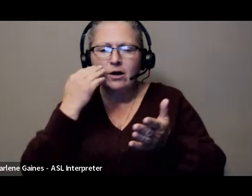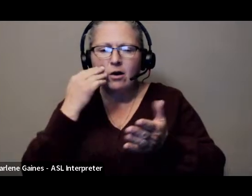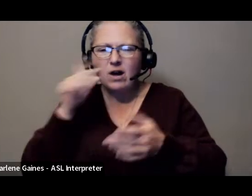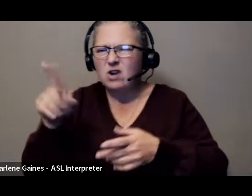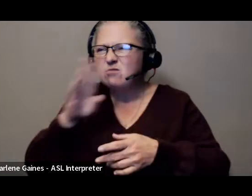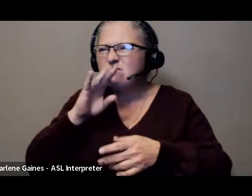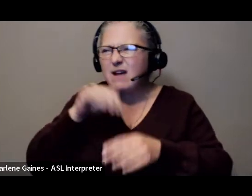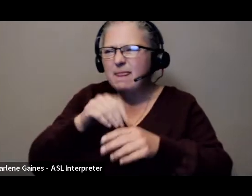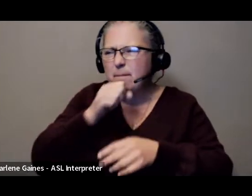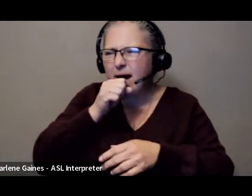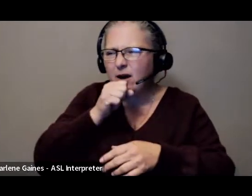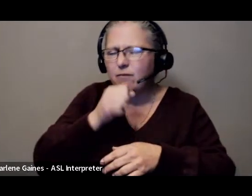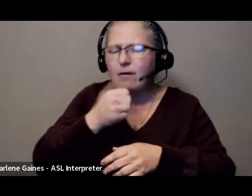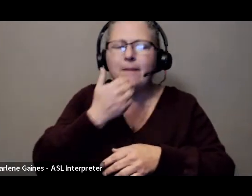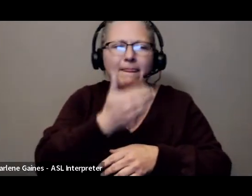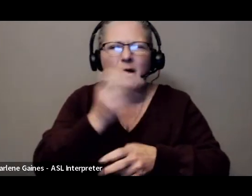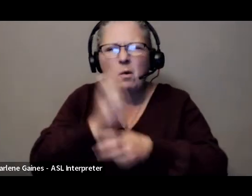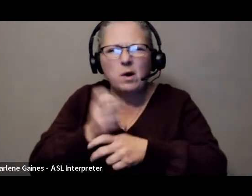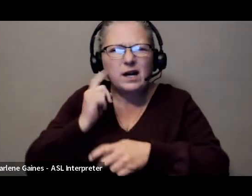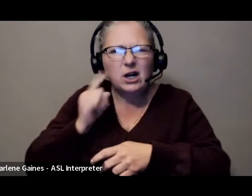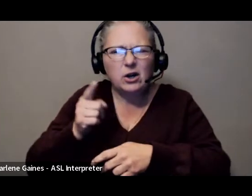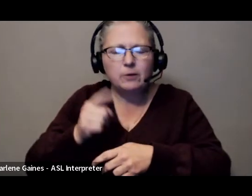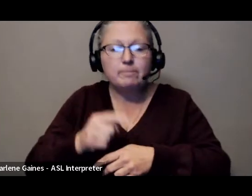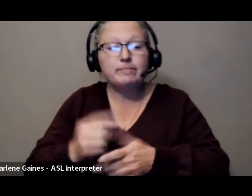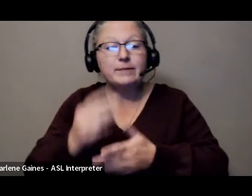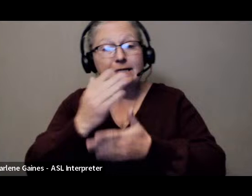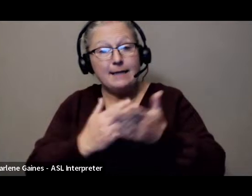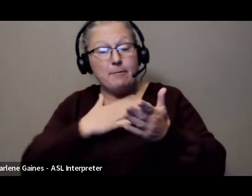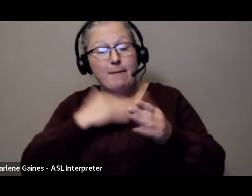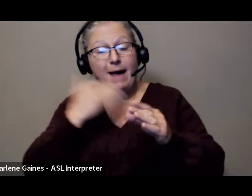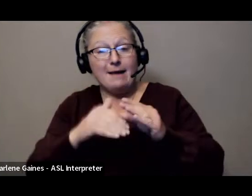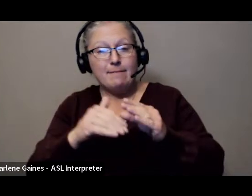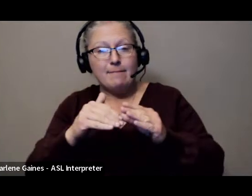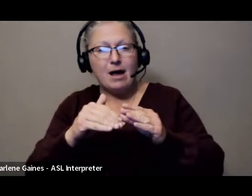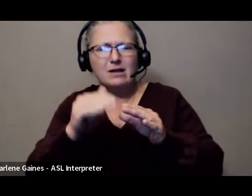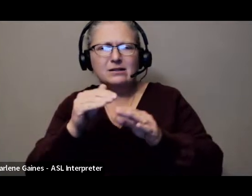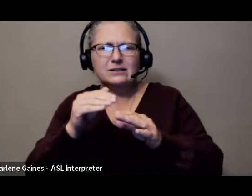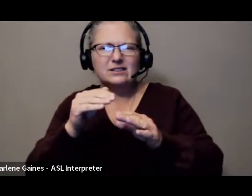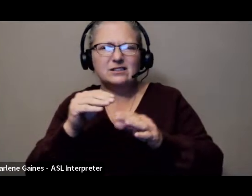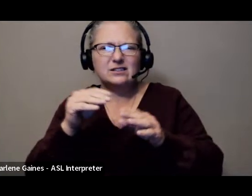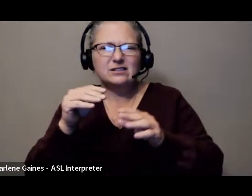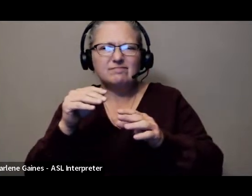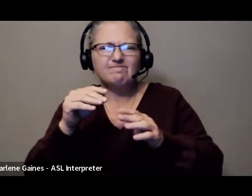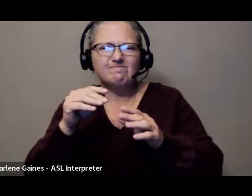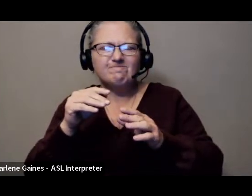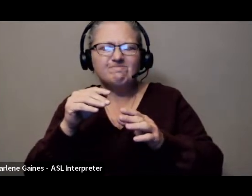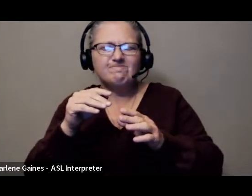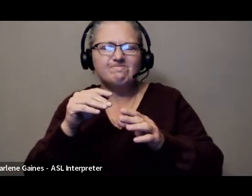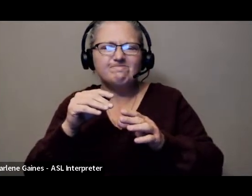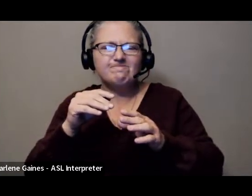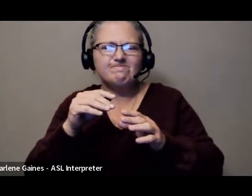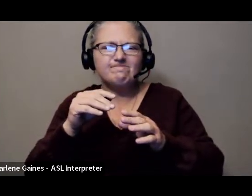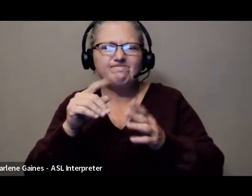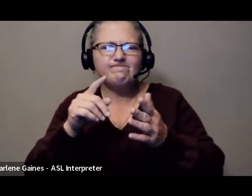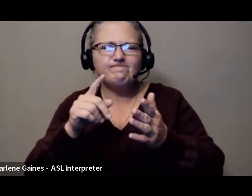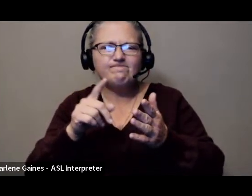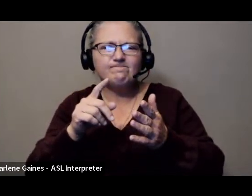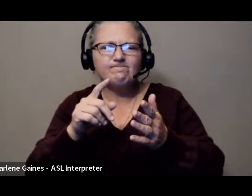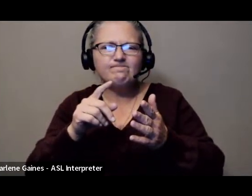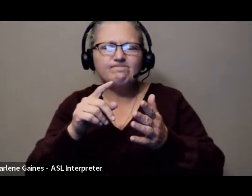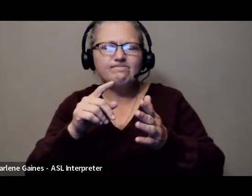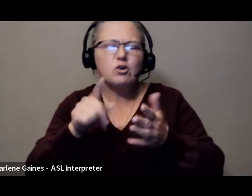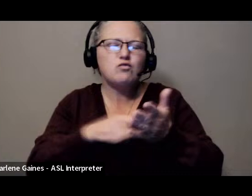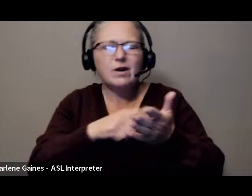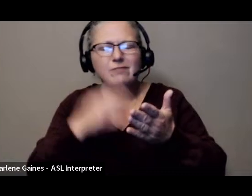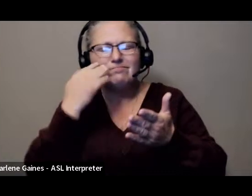into the microphone? Yeah, thank you. It's hard to hear. Some of my emails are critical, and I realize that, but I hope that you understand that